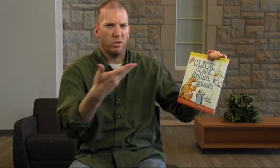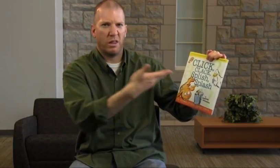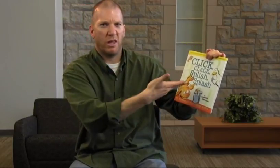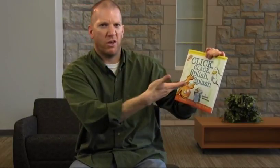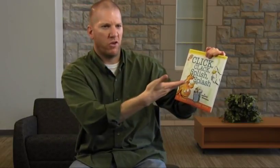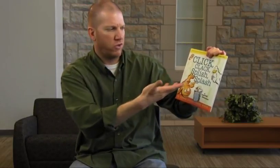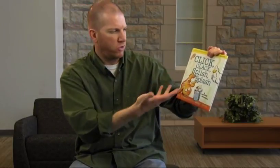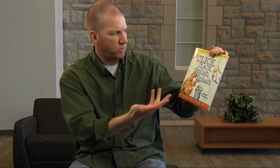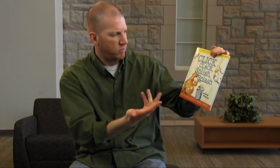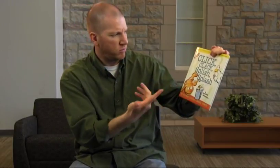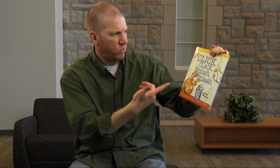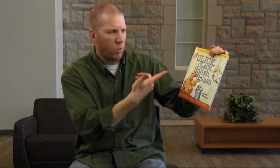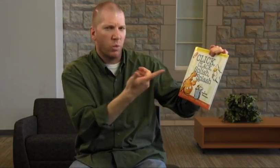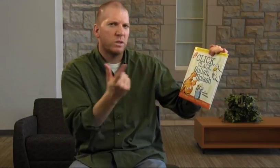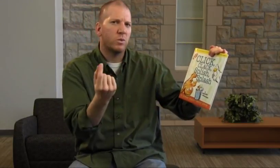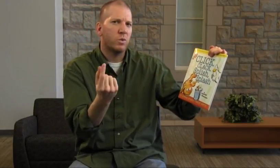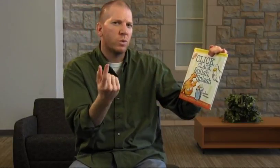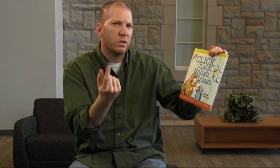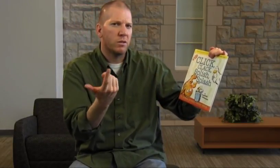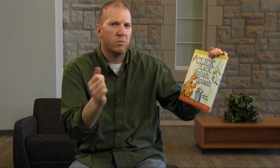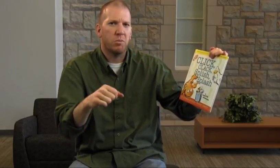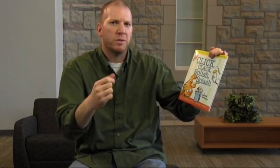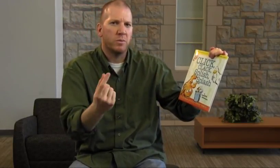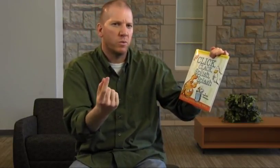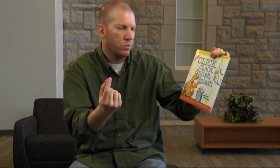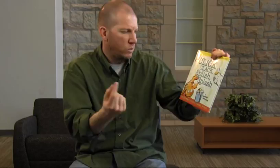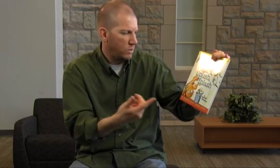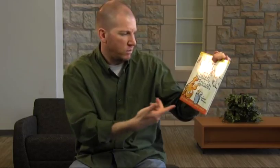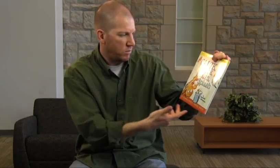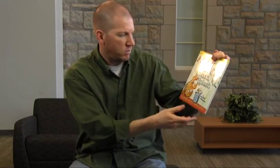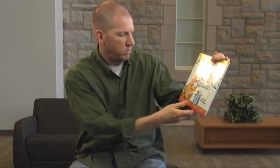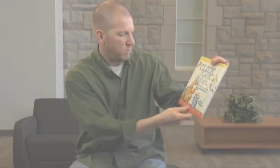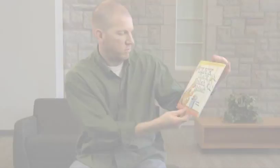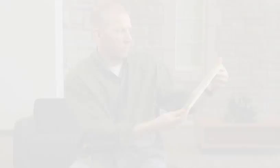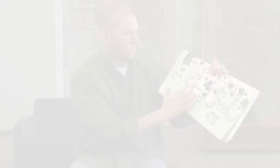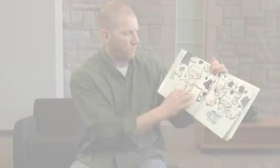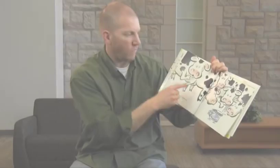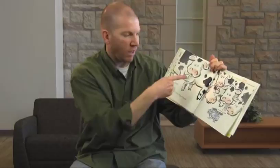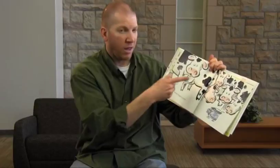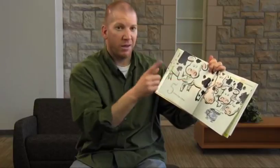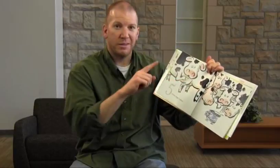You could ask your child what they see on the cover here. Ask them what they're doing on the cover here.